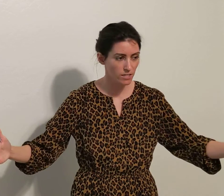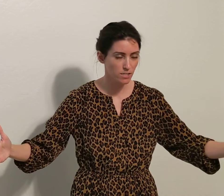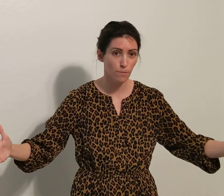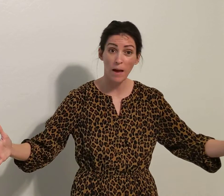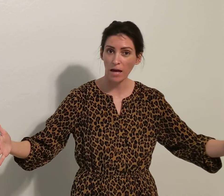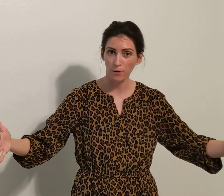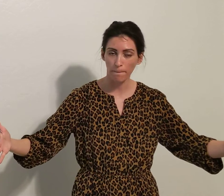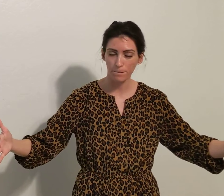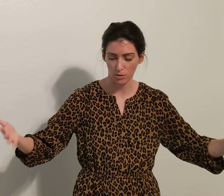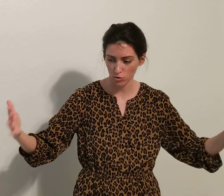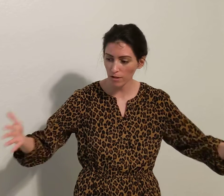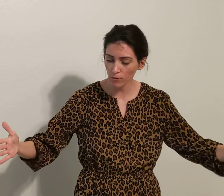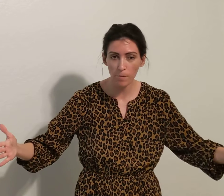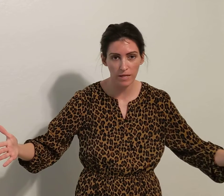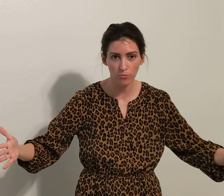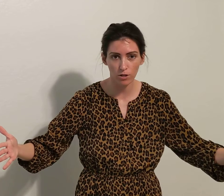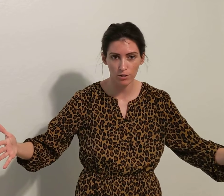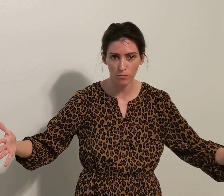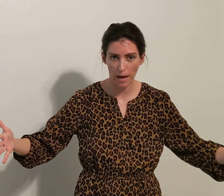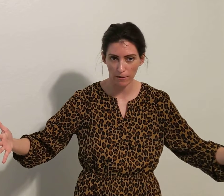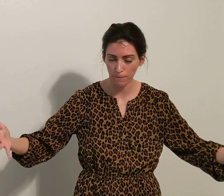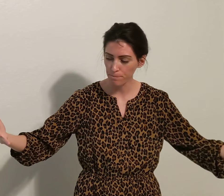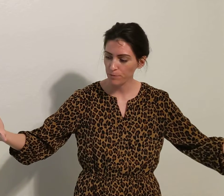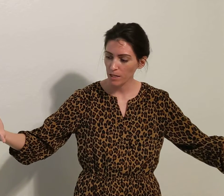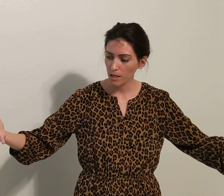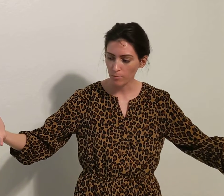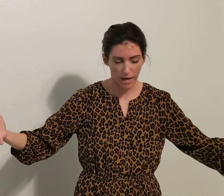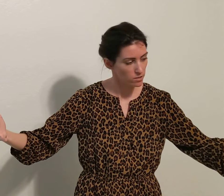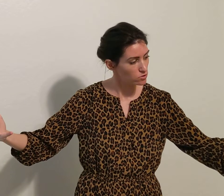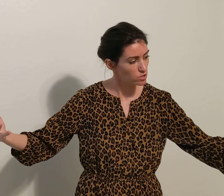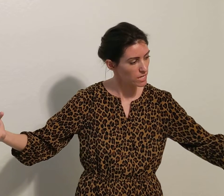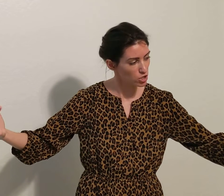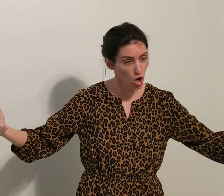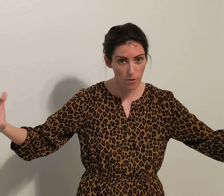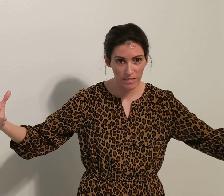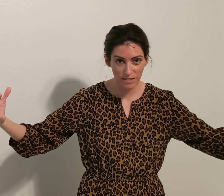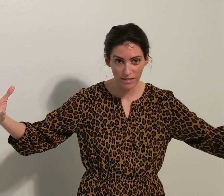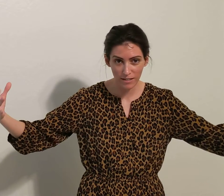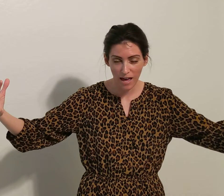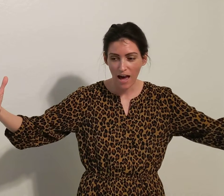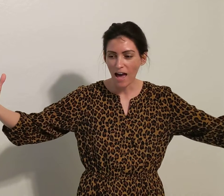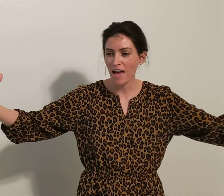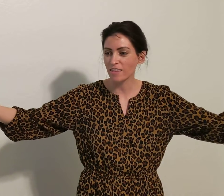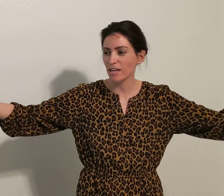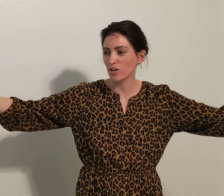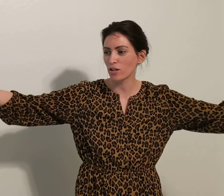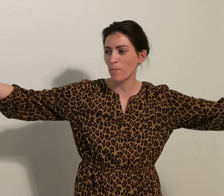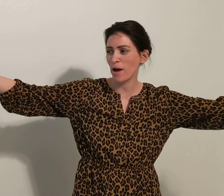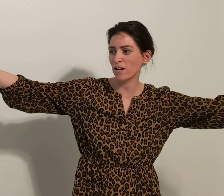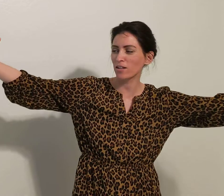biggest battle. Now straight from big, we're going to do battle. And battle, you're going to take your armies and they're going to battle it